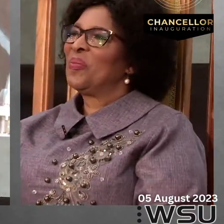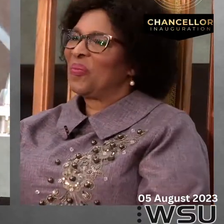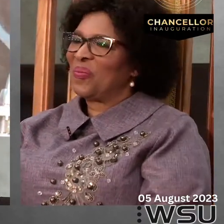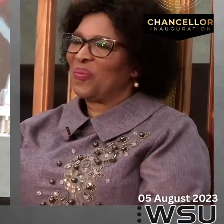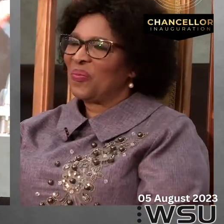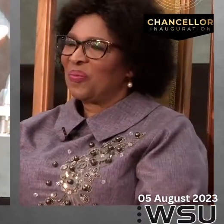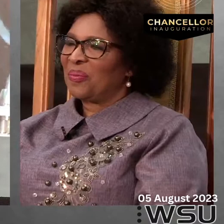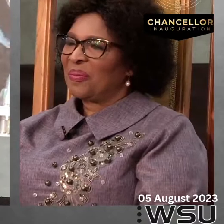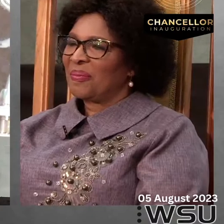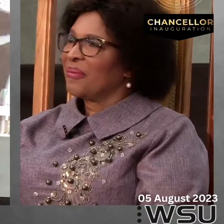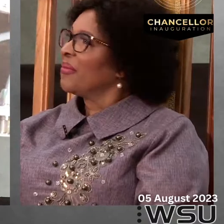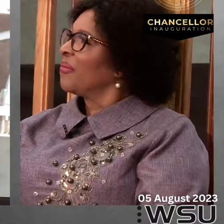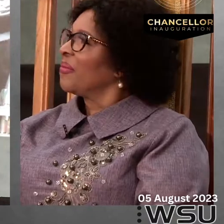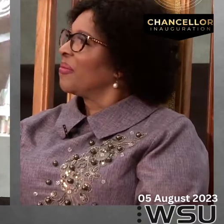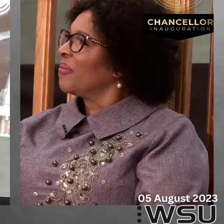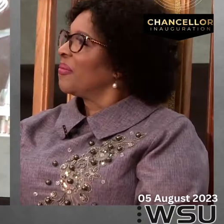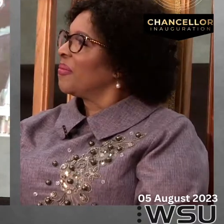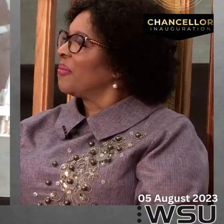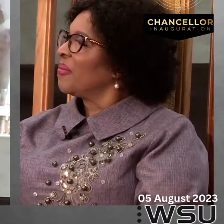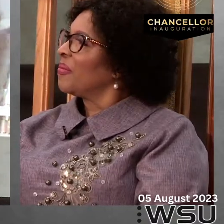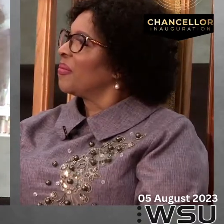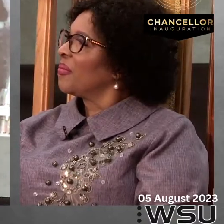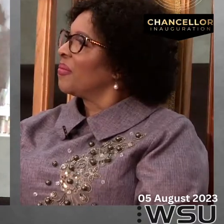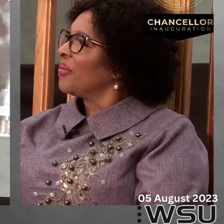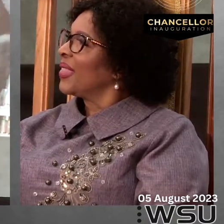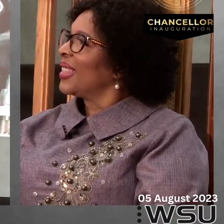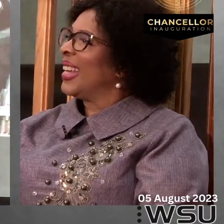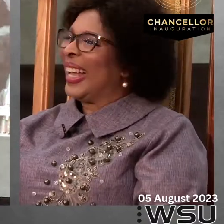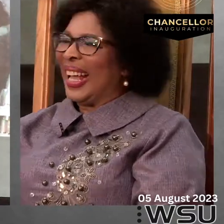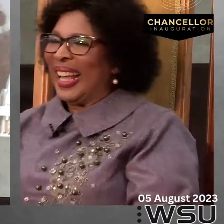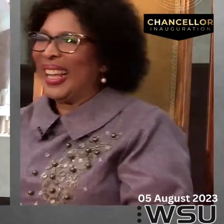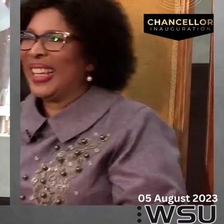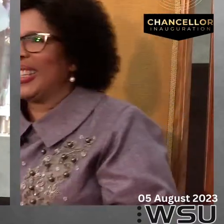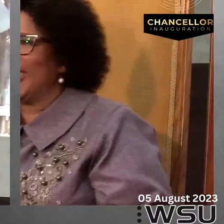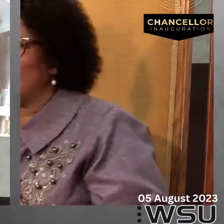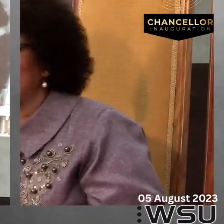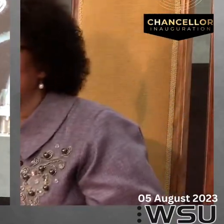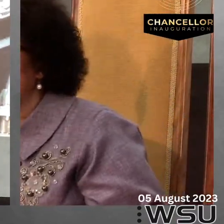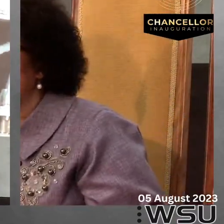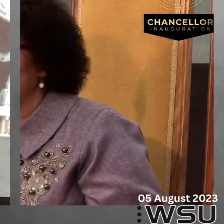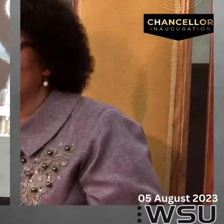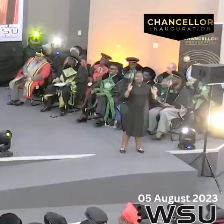Next time when you really want to clap, go for it.